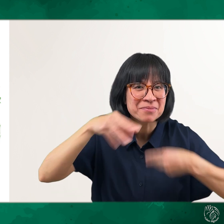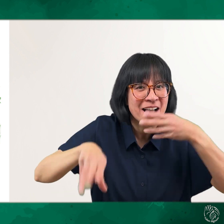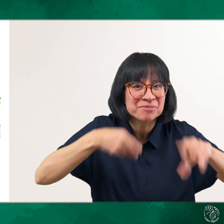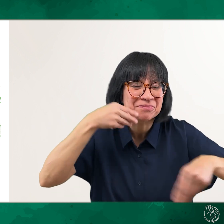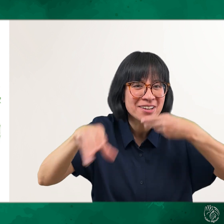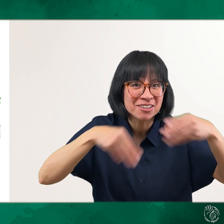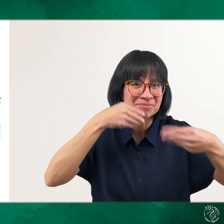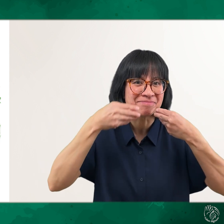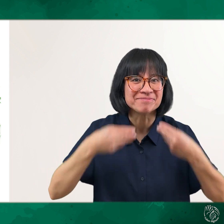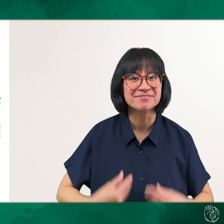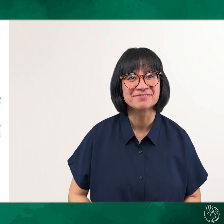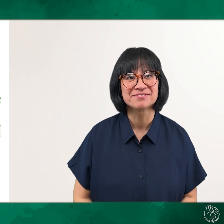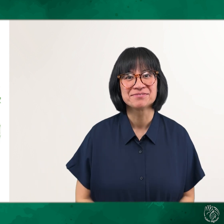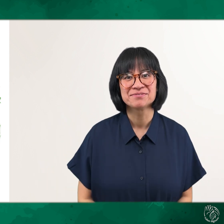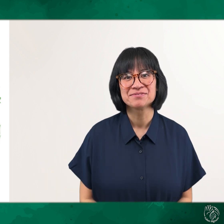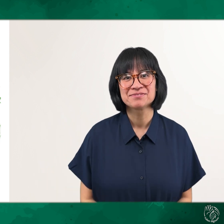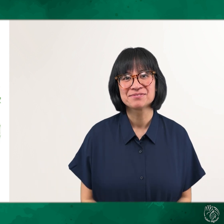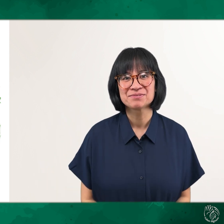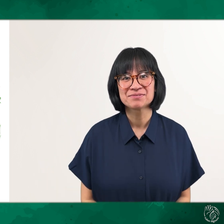eat together.